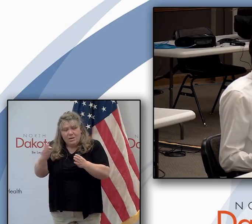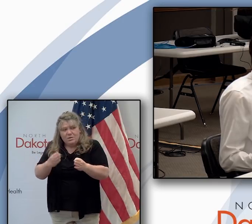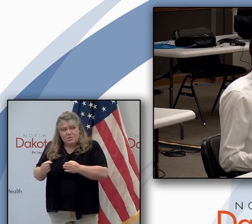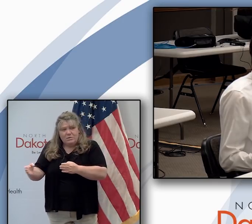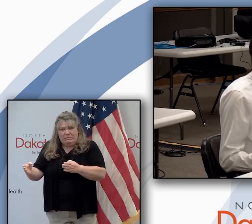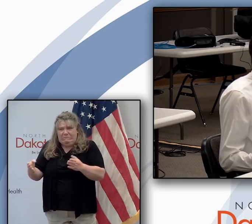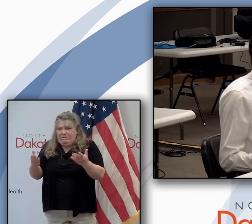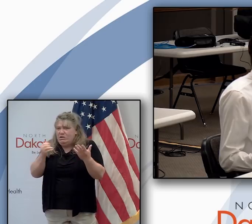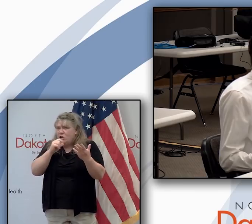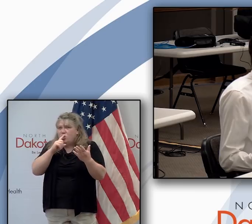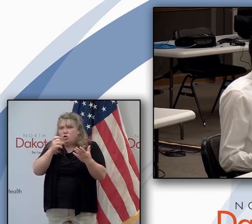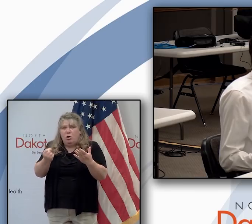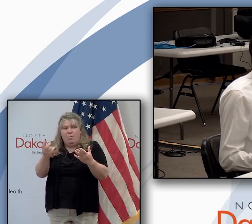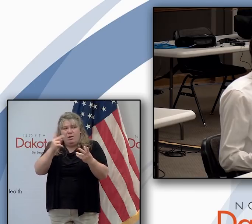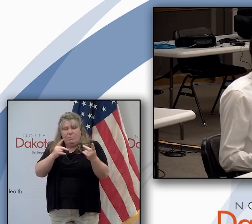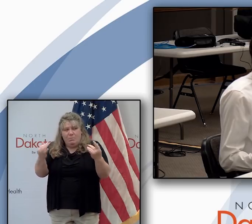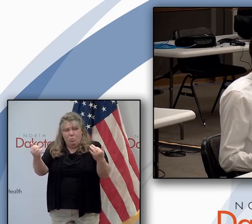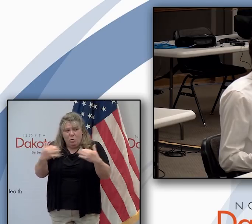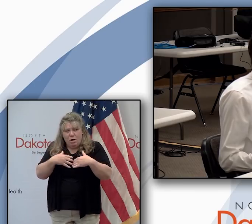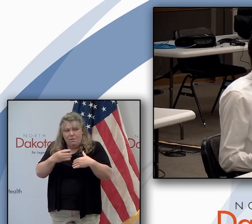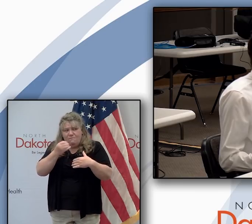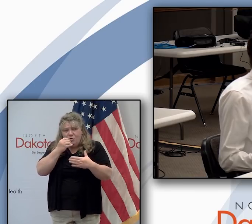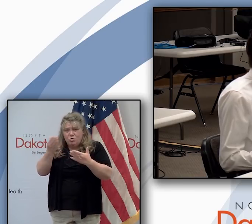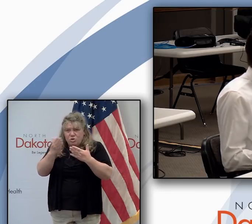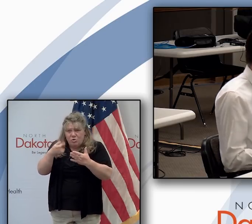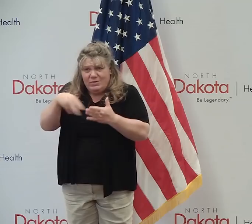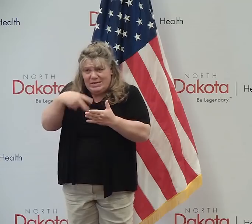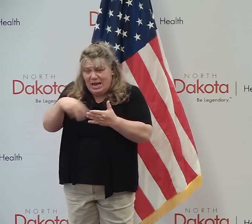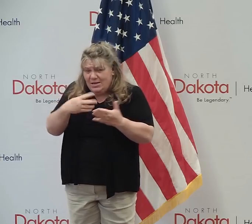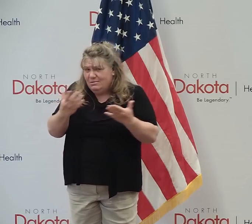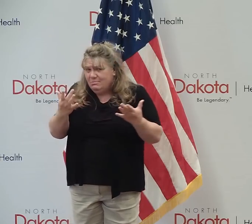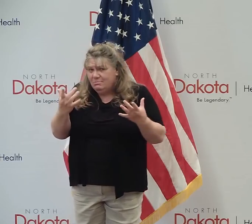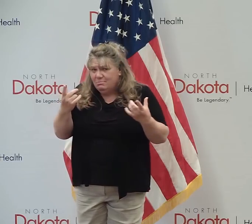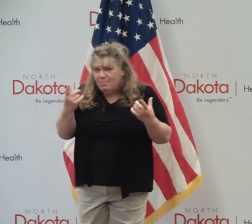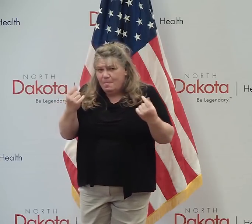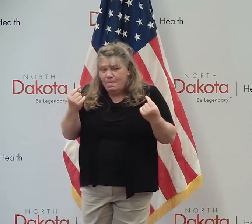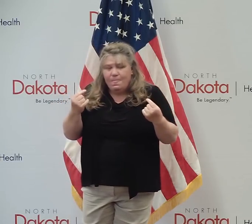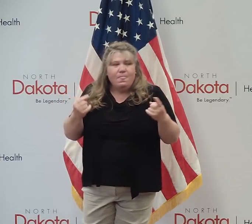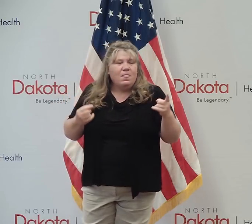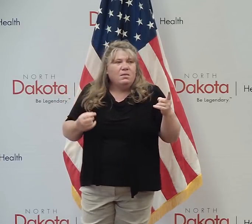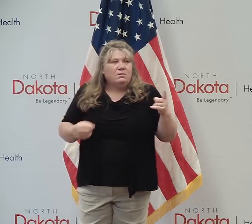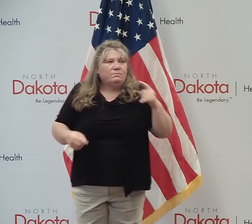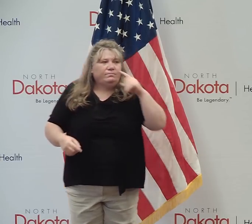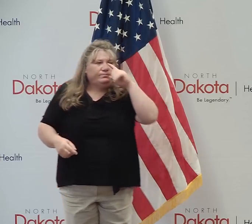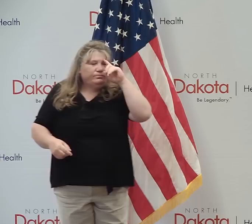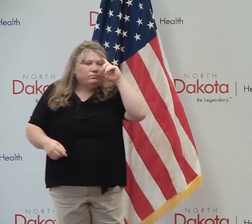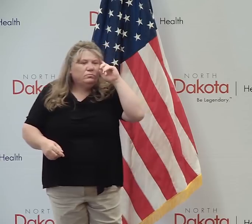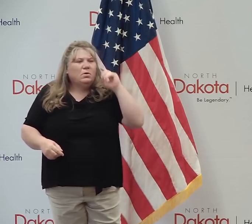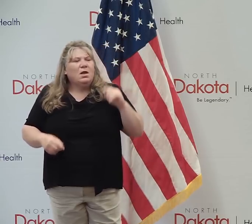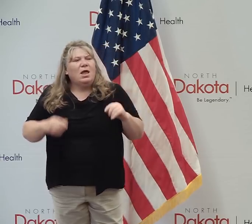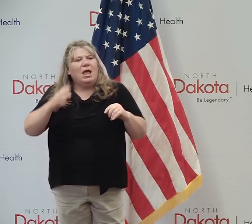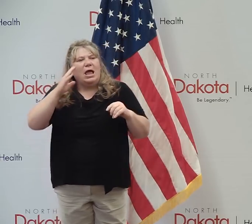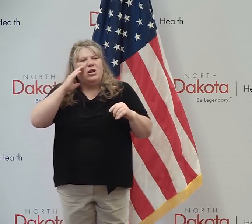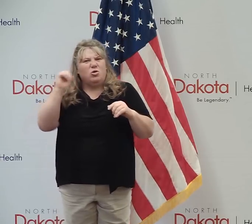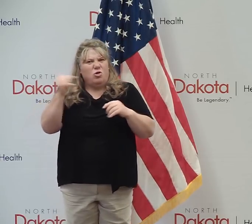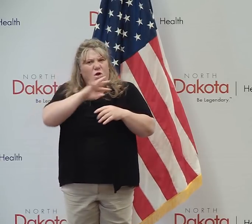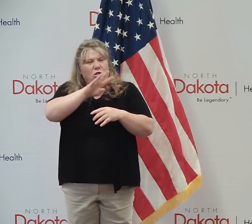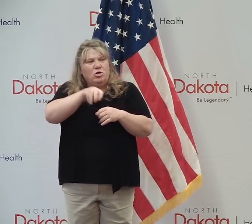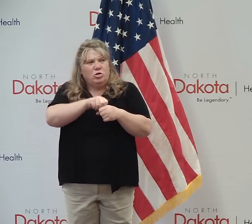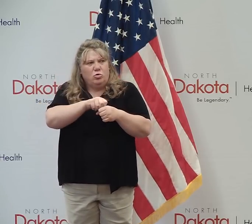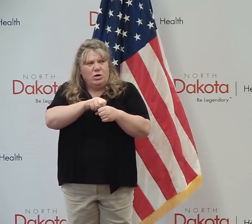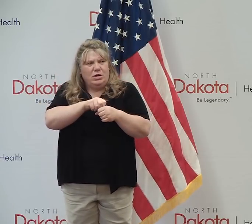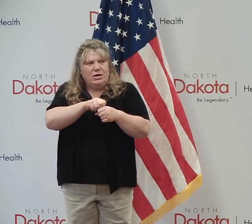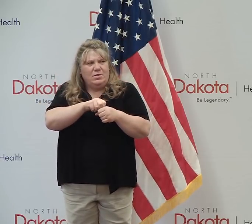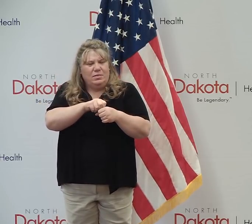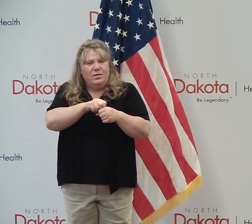of guests, food service, dancing. Well, I would, again, say that I know that these are all included in the